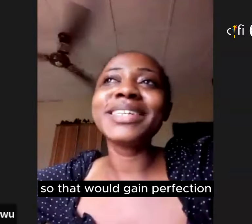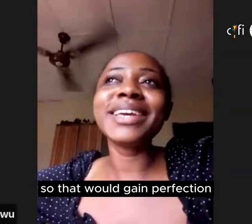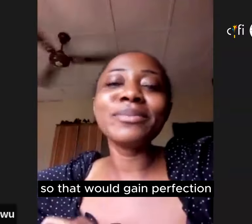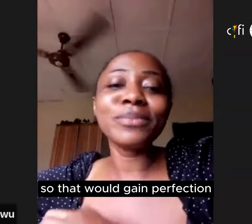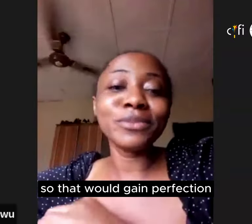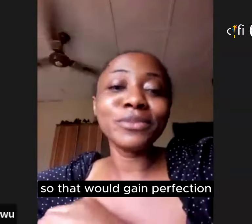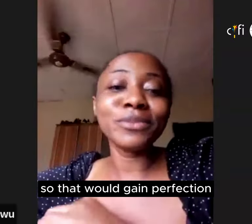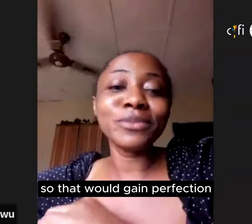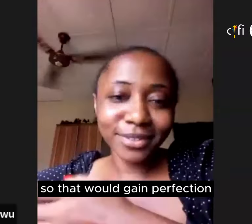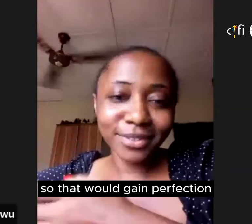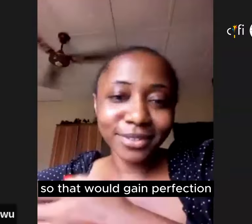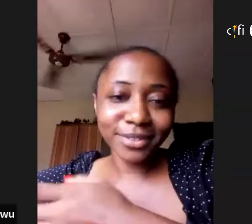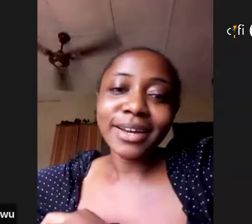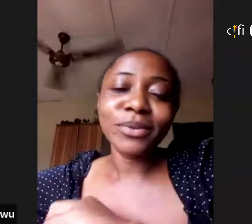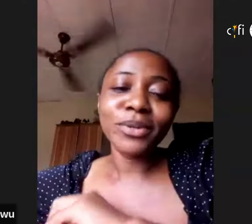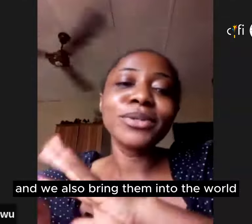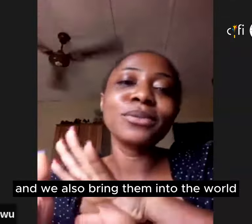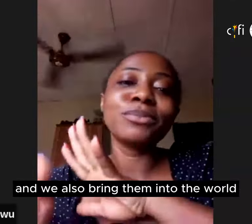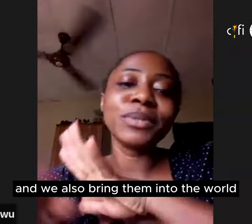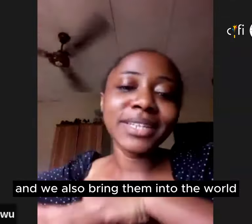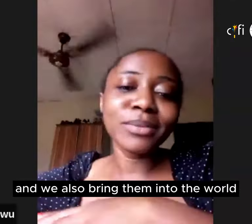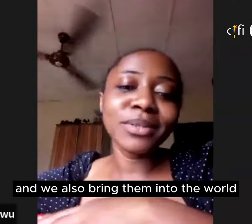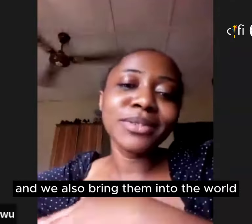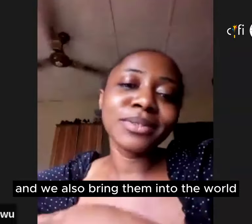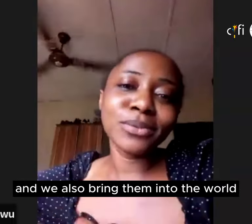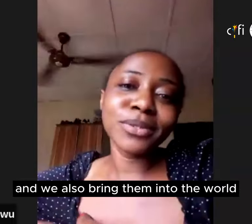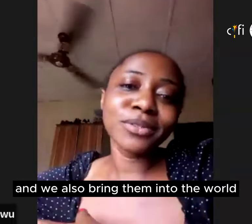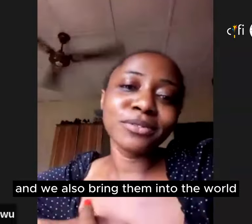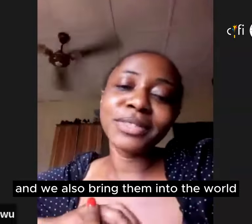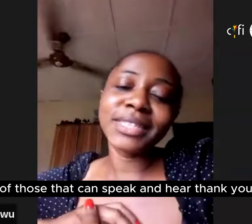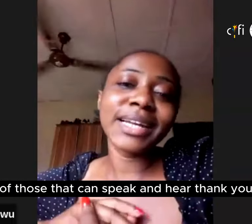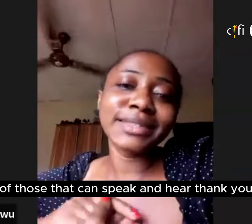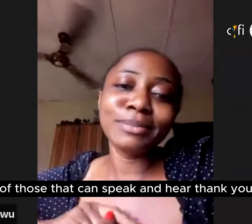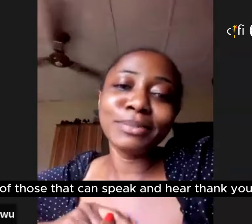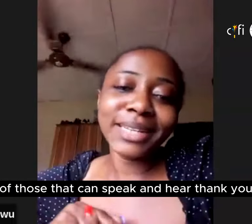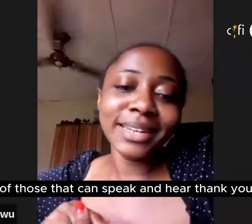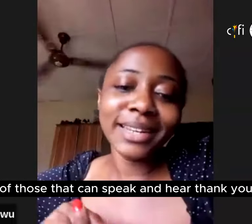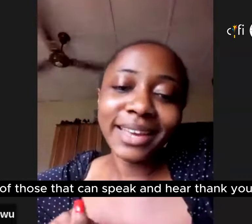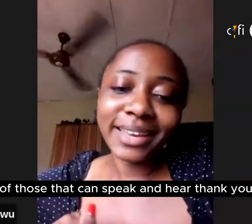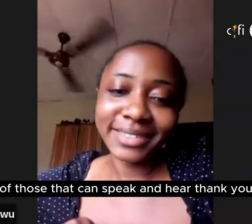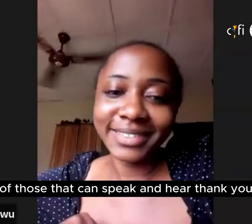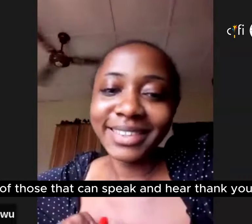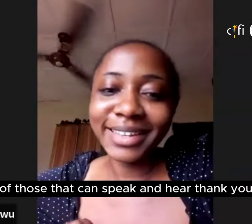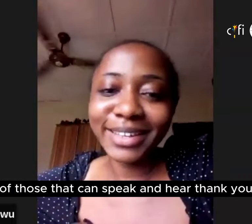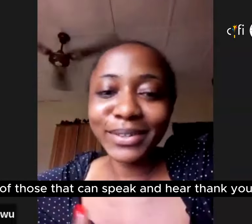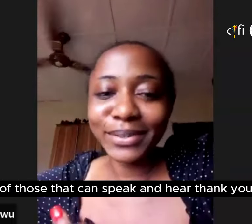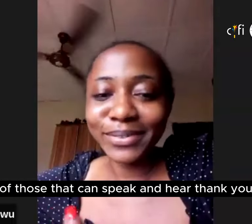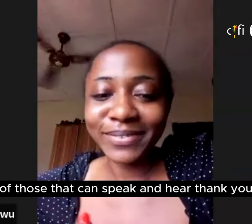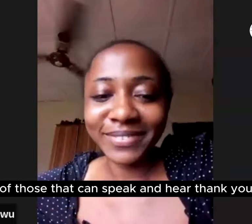gain perfection. And we also bring them into the world of those that can speak and hear. Thank you.